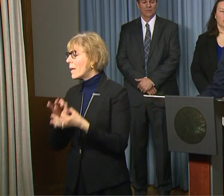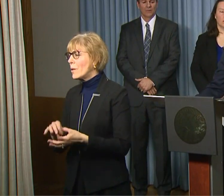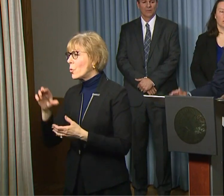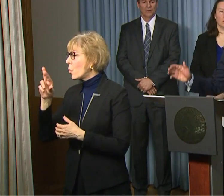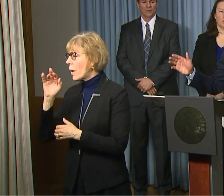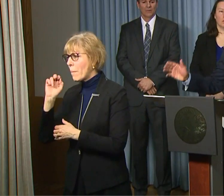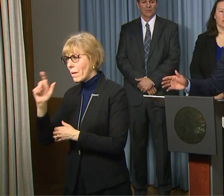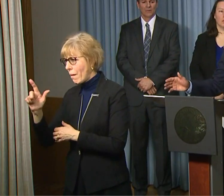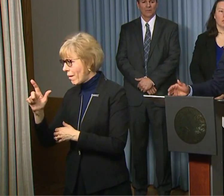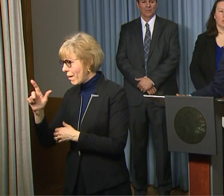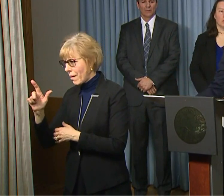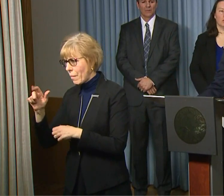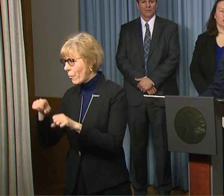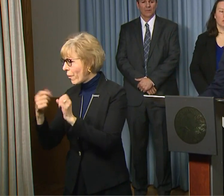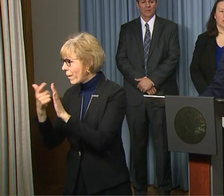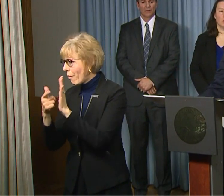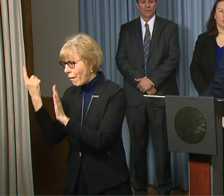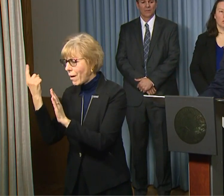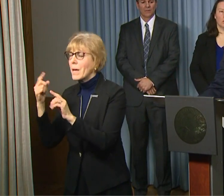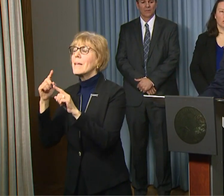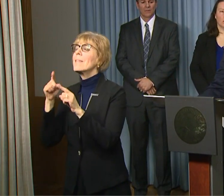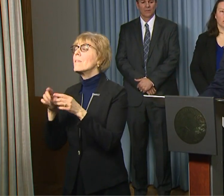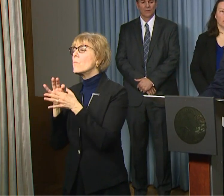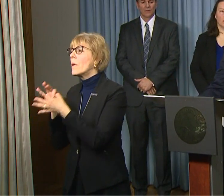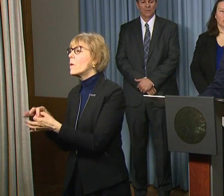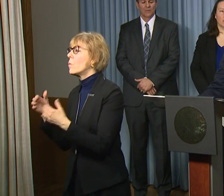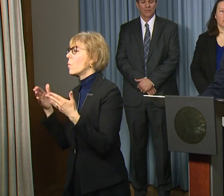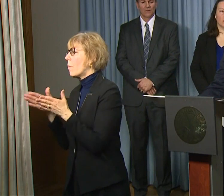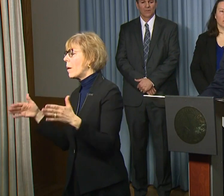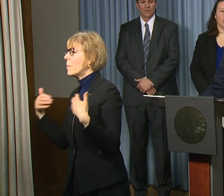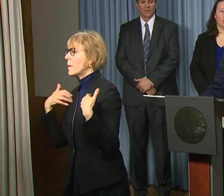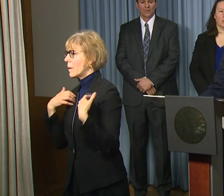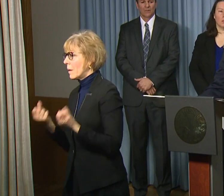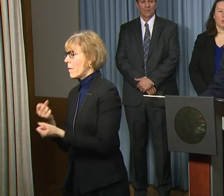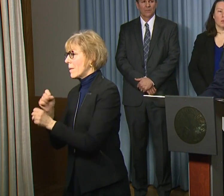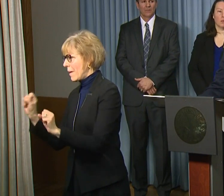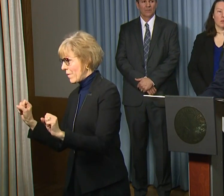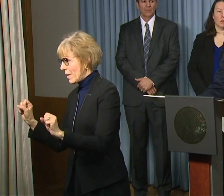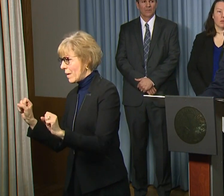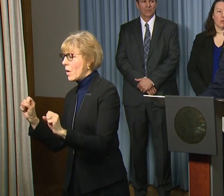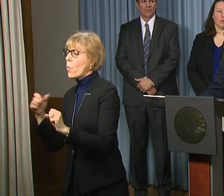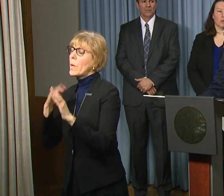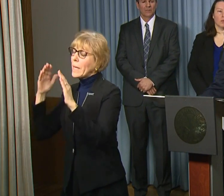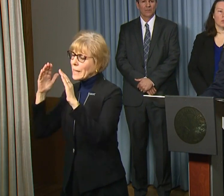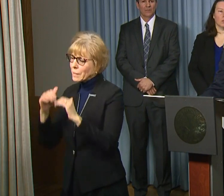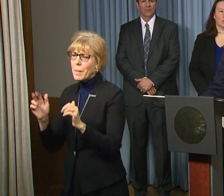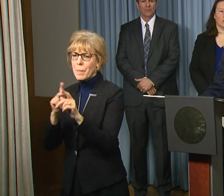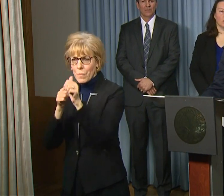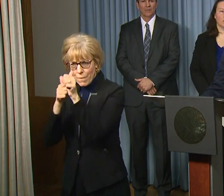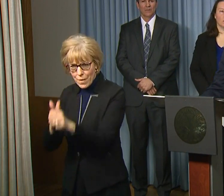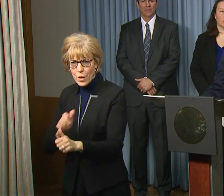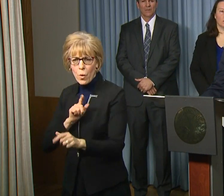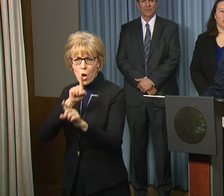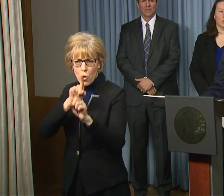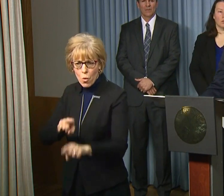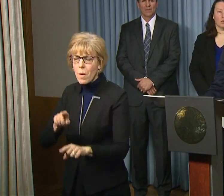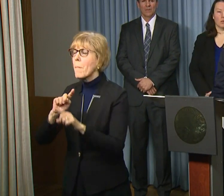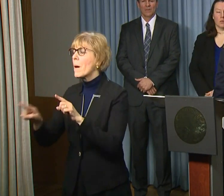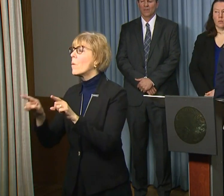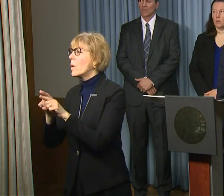of, again, a public safety move. And while we expect everyone to comply, our inspectors will be active in the city to make sure we're